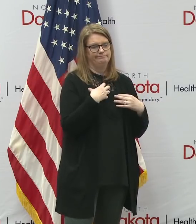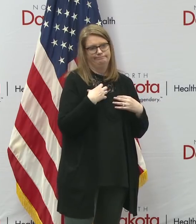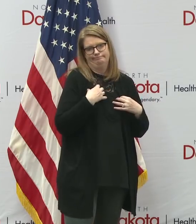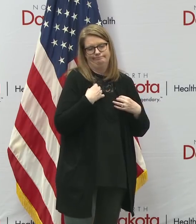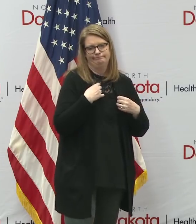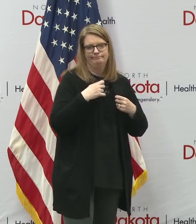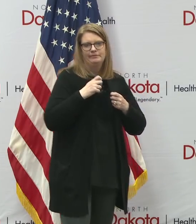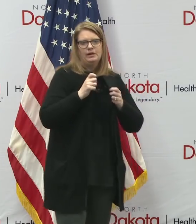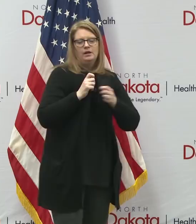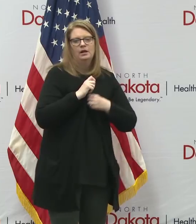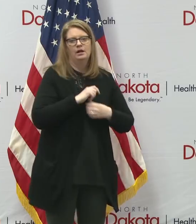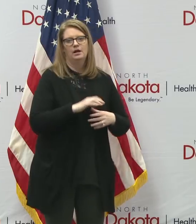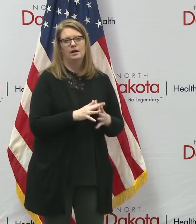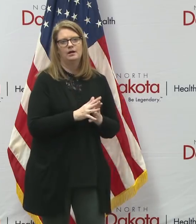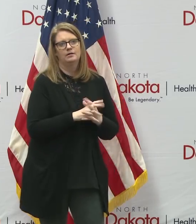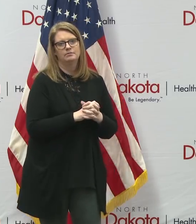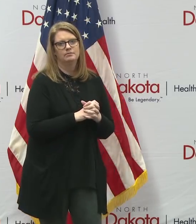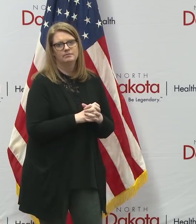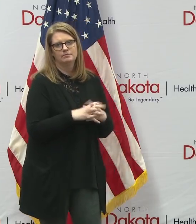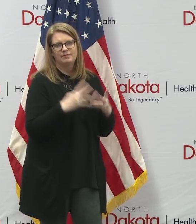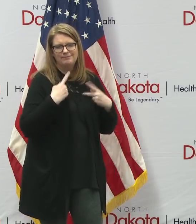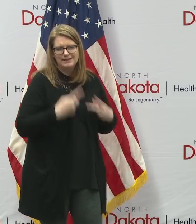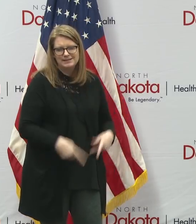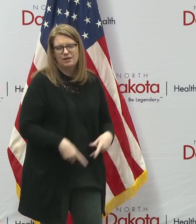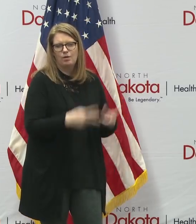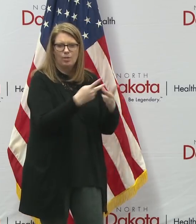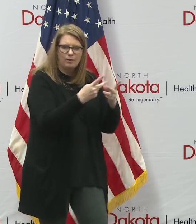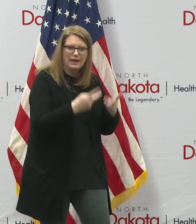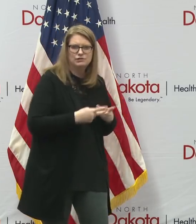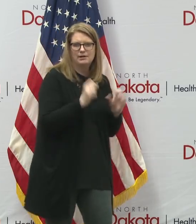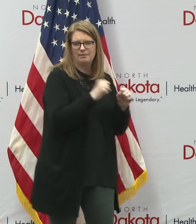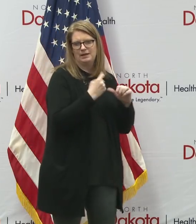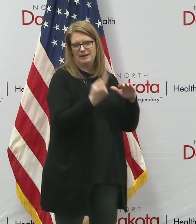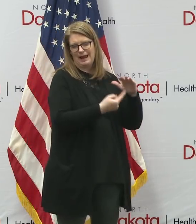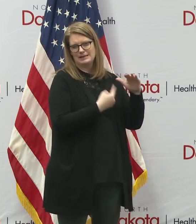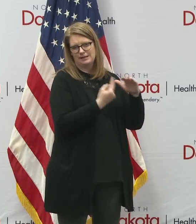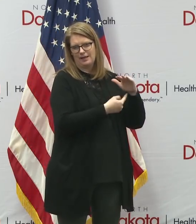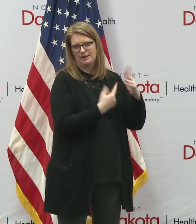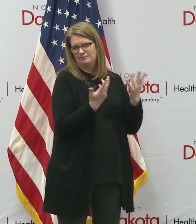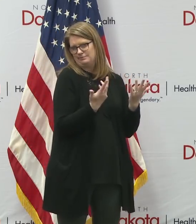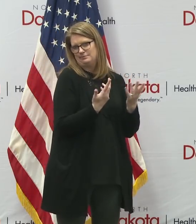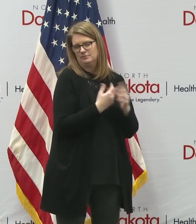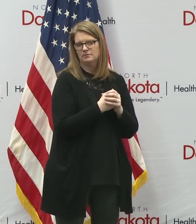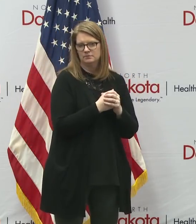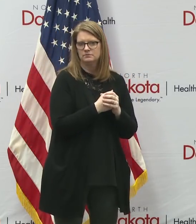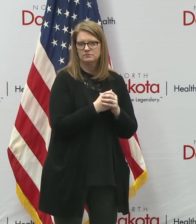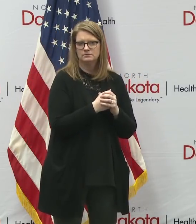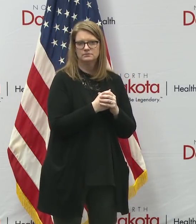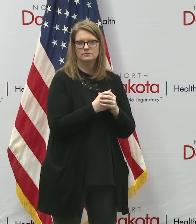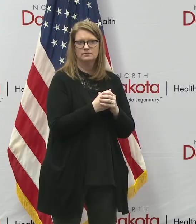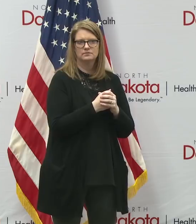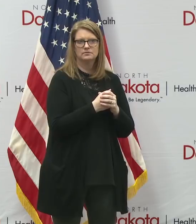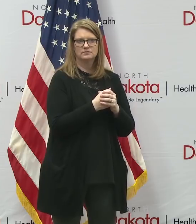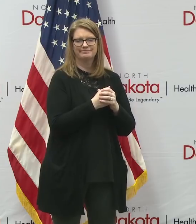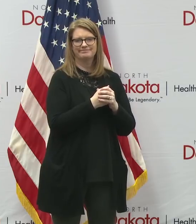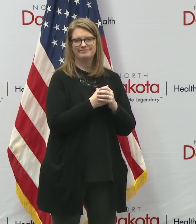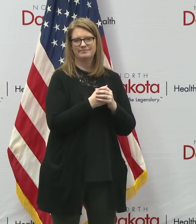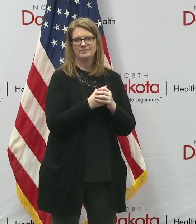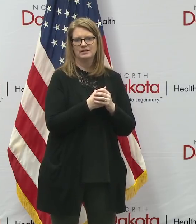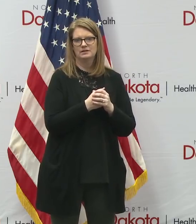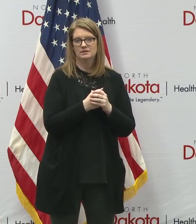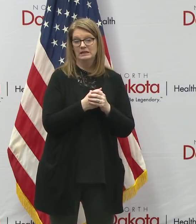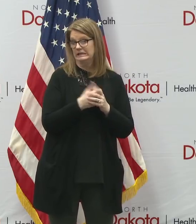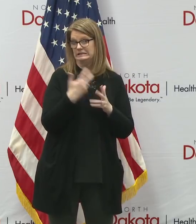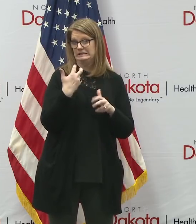sure, in terms of physical location, ability to isolate, and all that. But